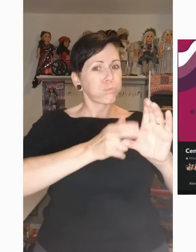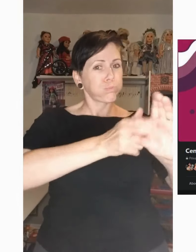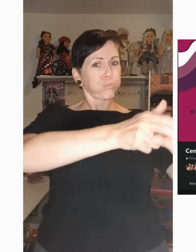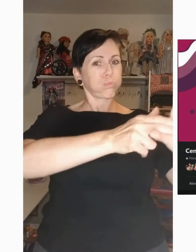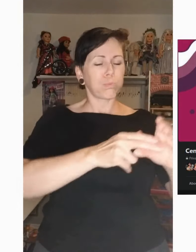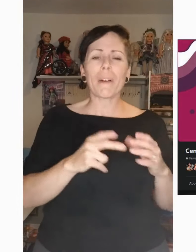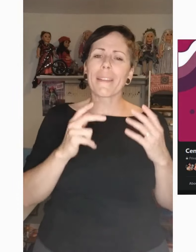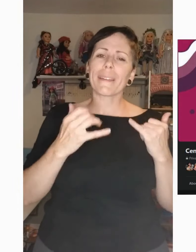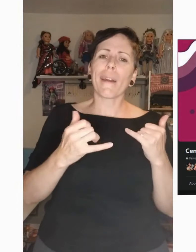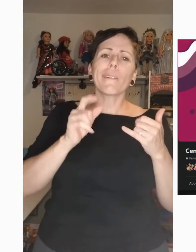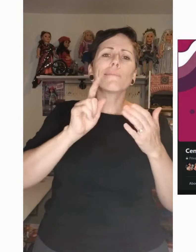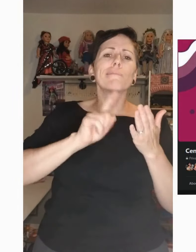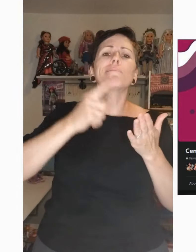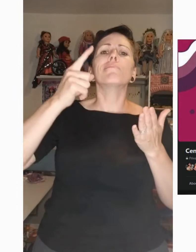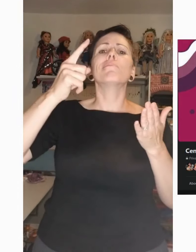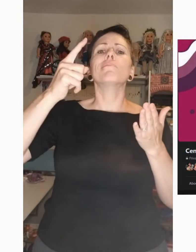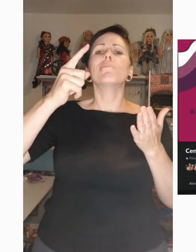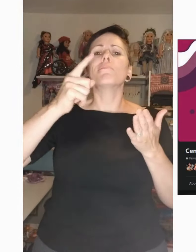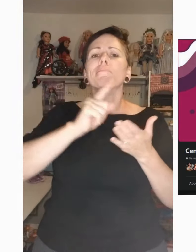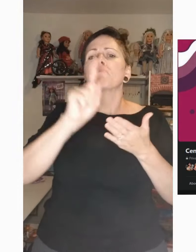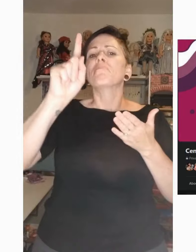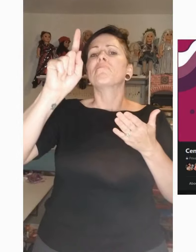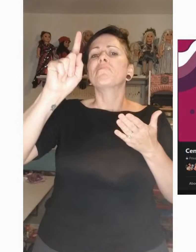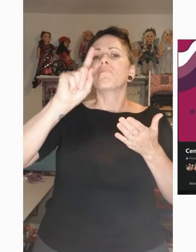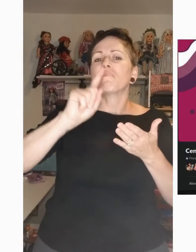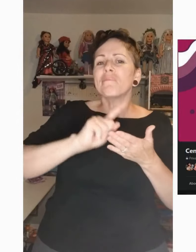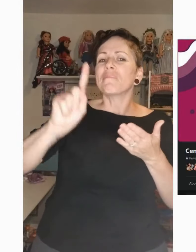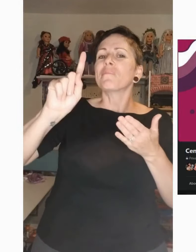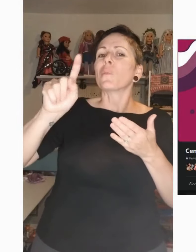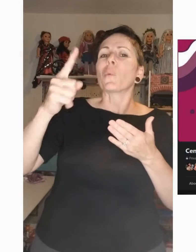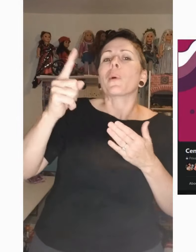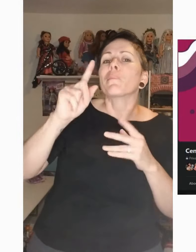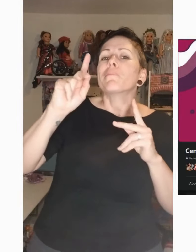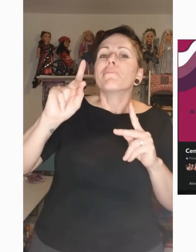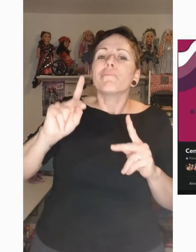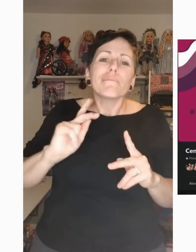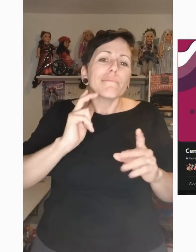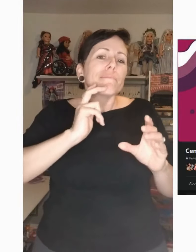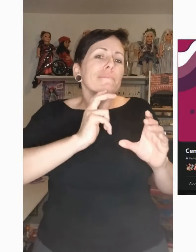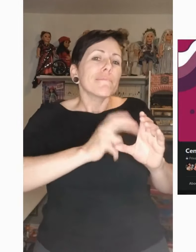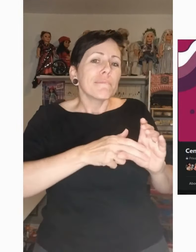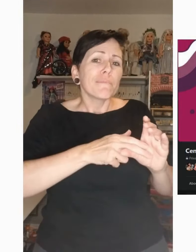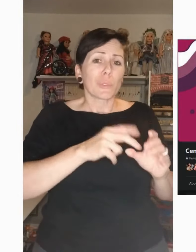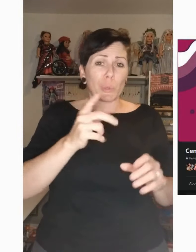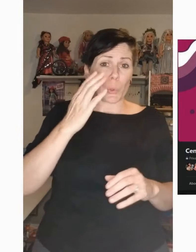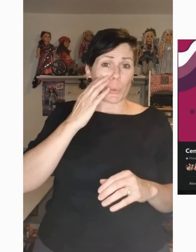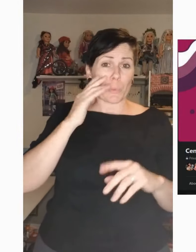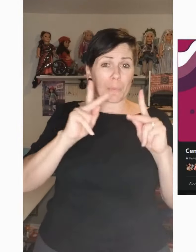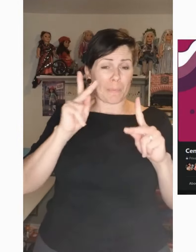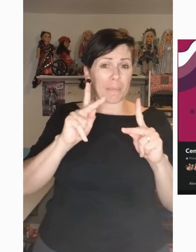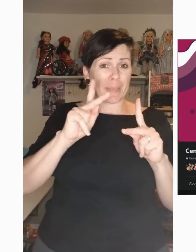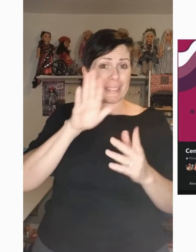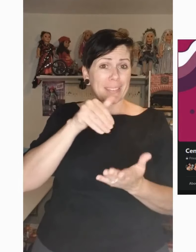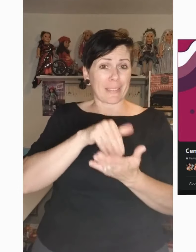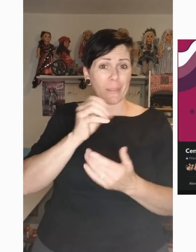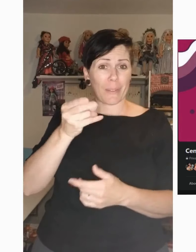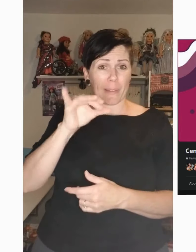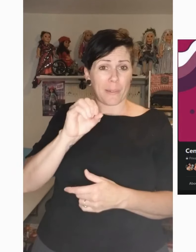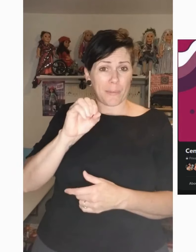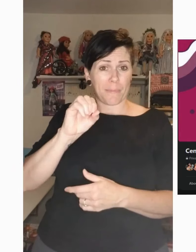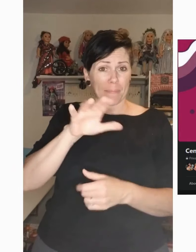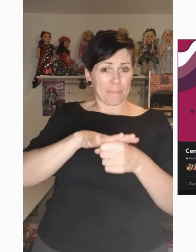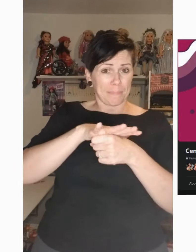been just one or two people a week or one a week. So if you know people who are in the Central Ohio area and are into American